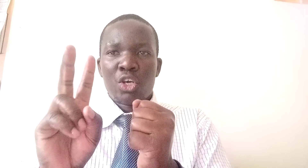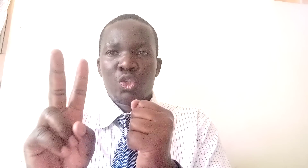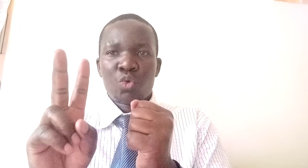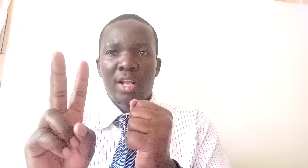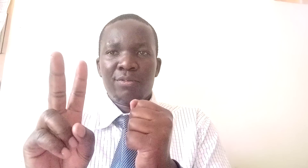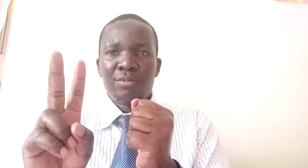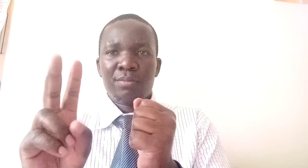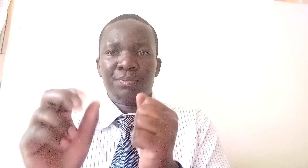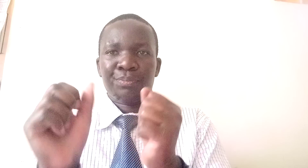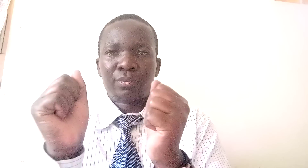12,